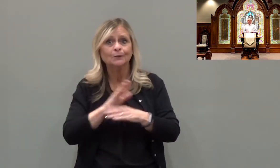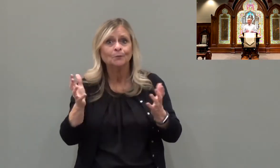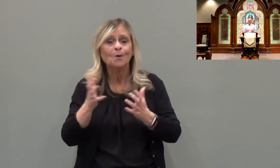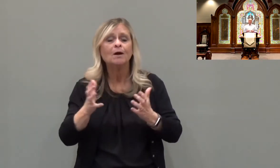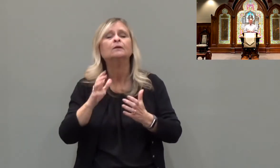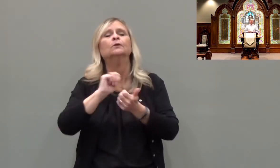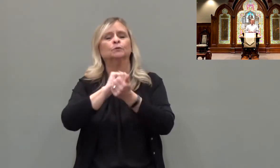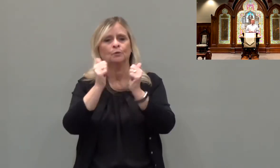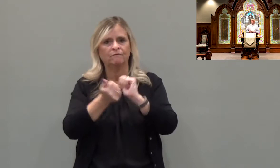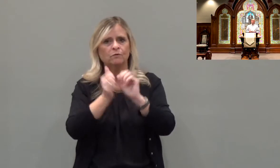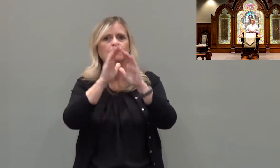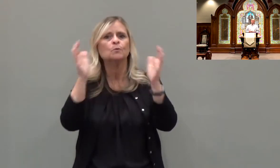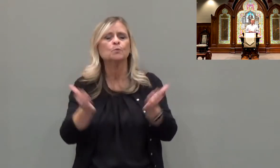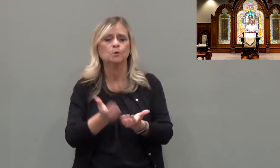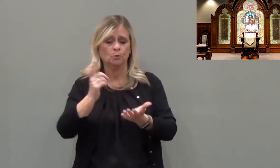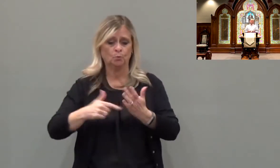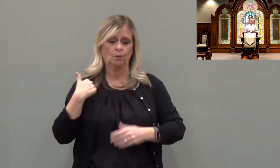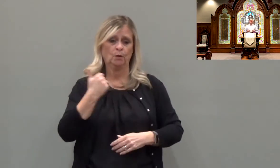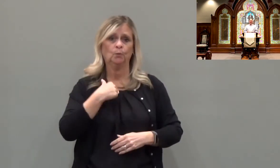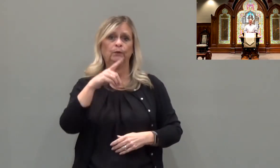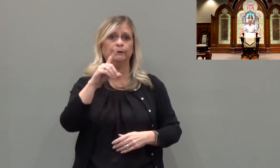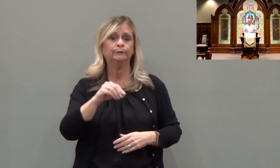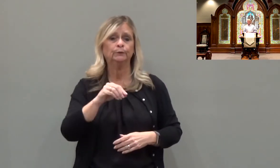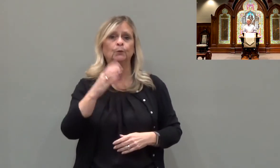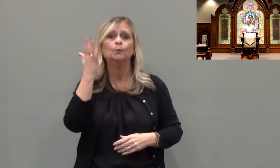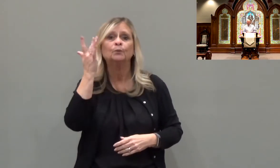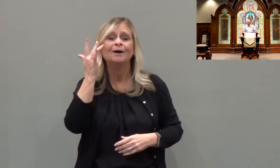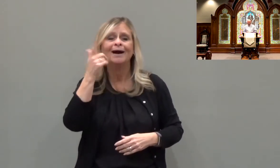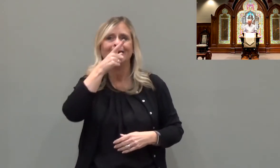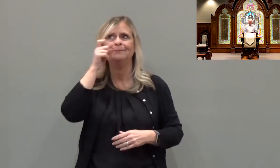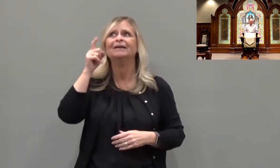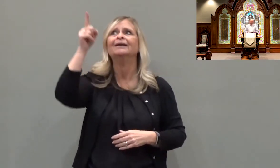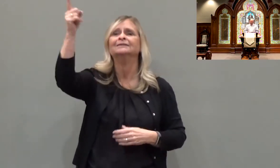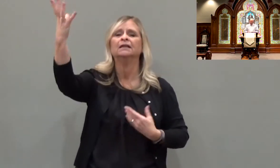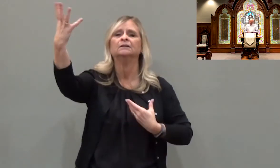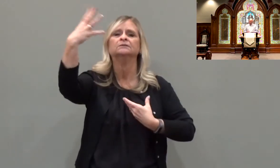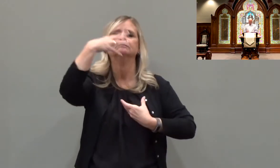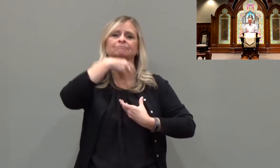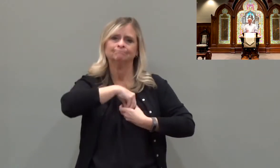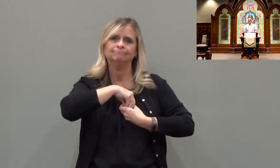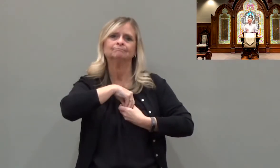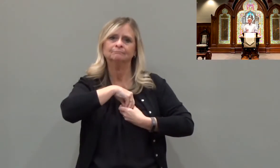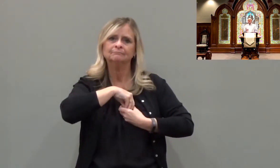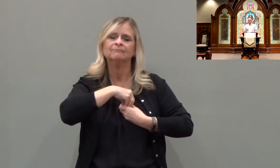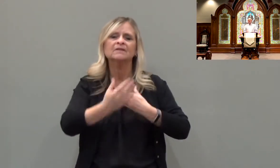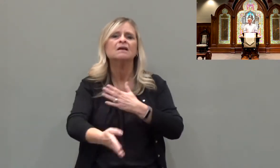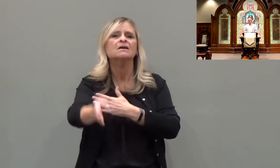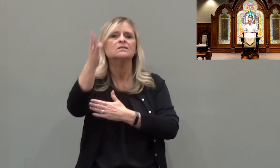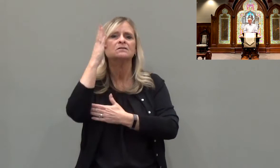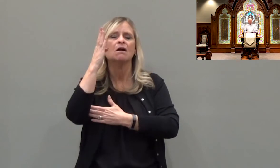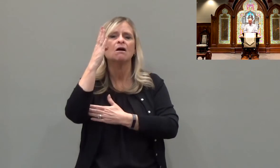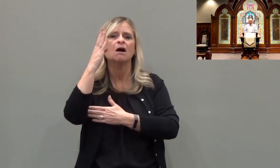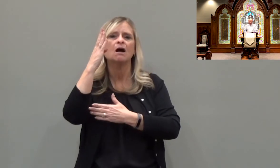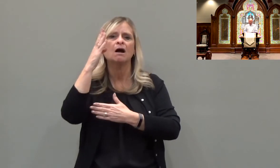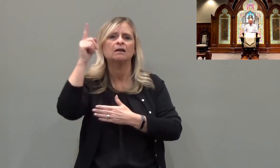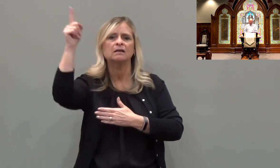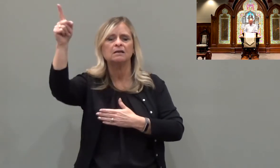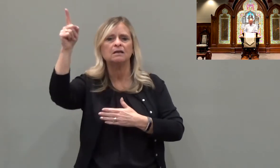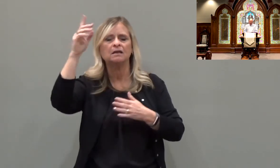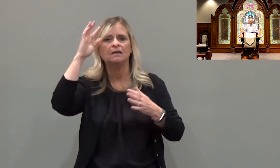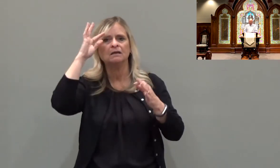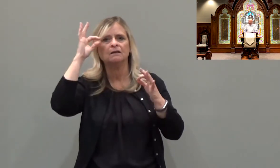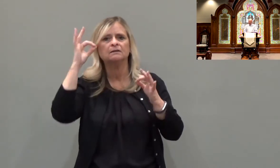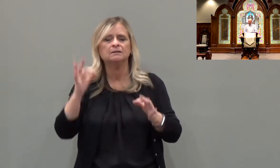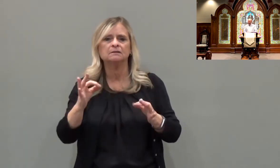world. Whatever we do because God is within us, because God has chosen to place